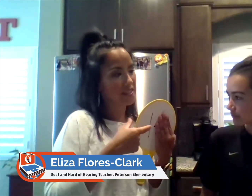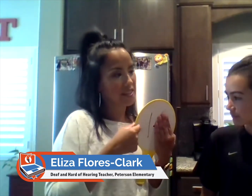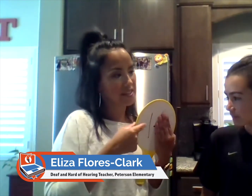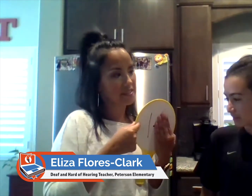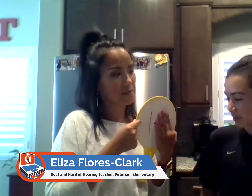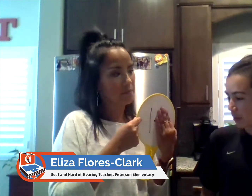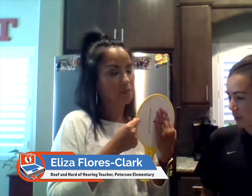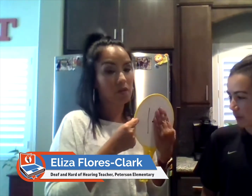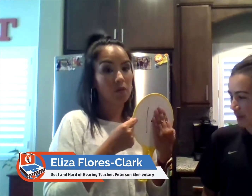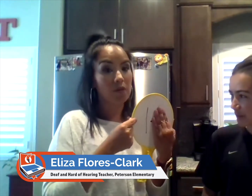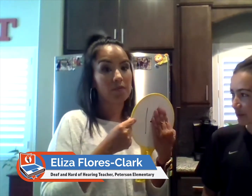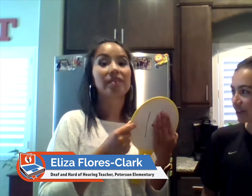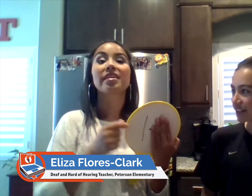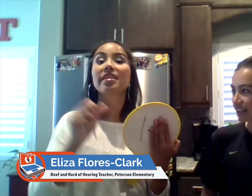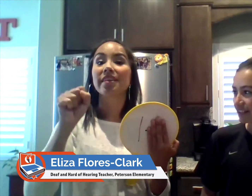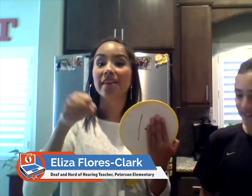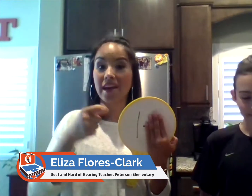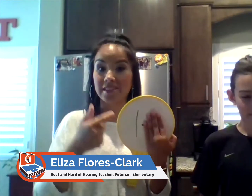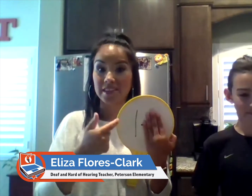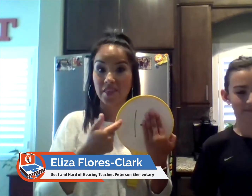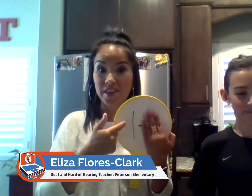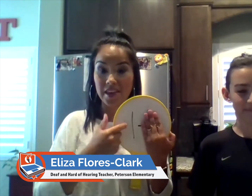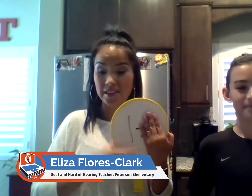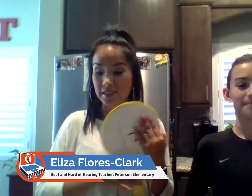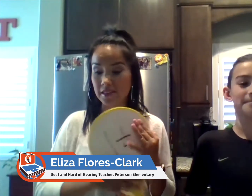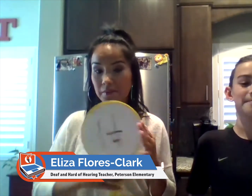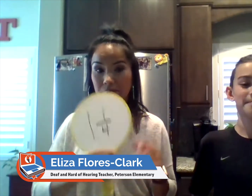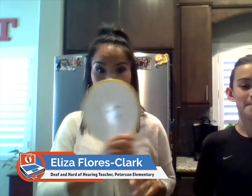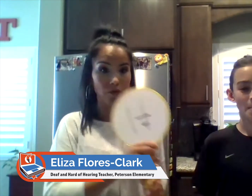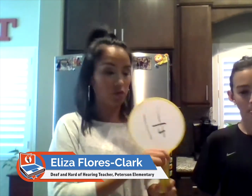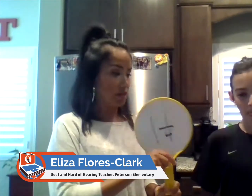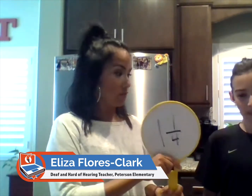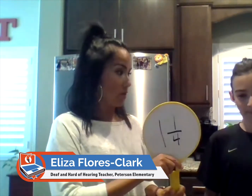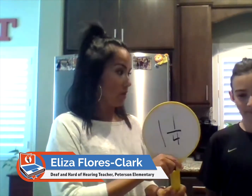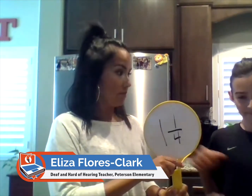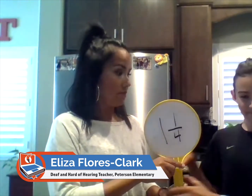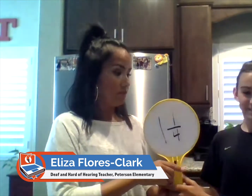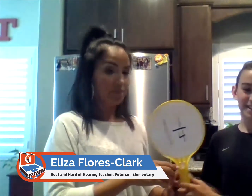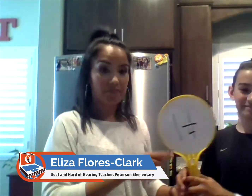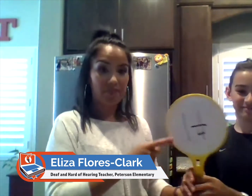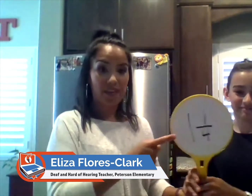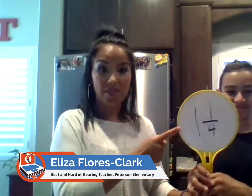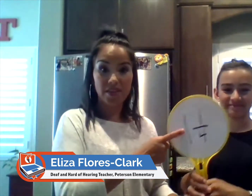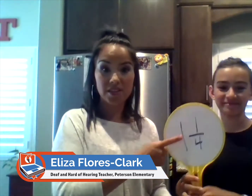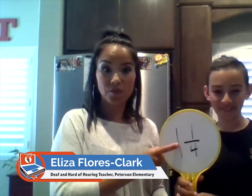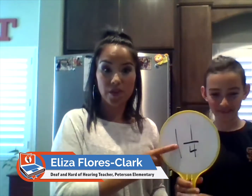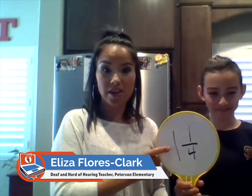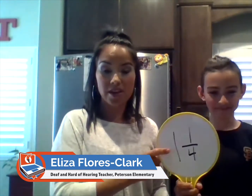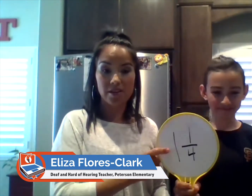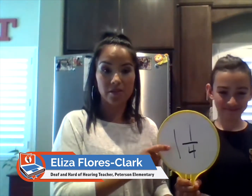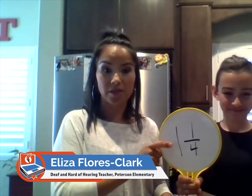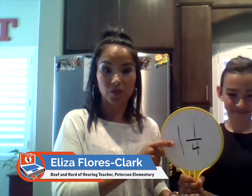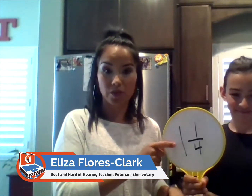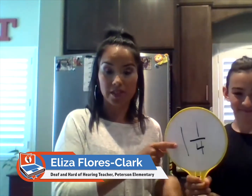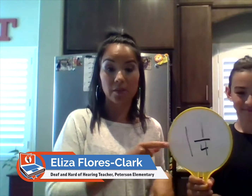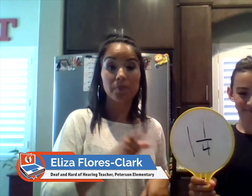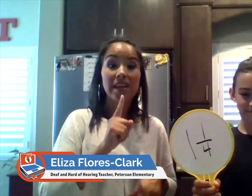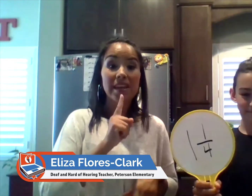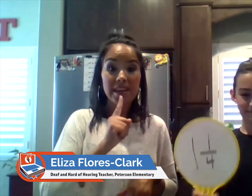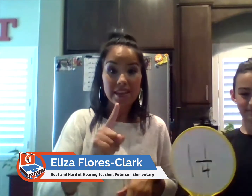this? The whole number? Yes, this, can you hold this for me? Yeah. This right here, let's hold it down, is